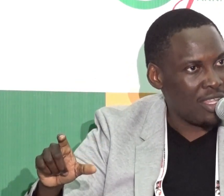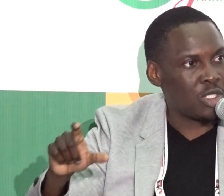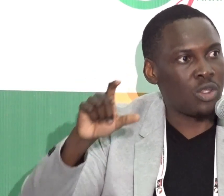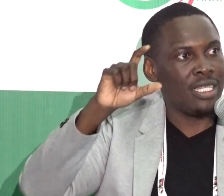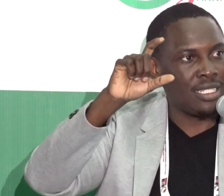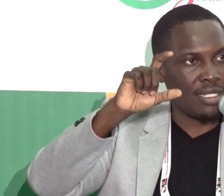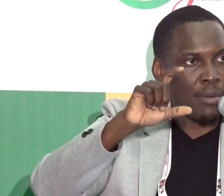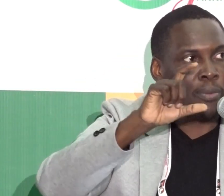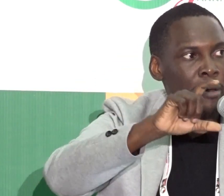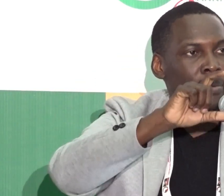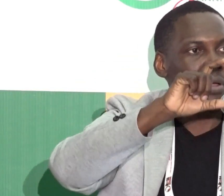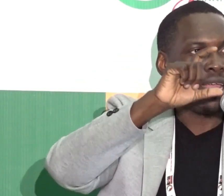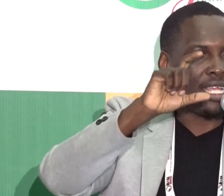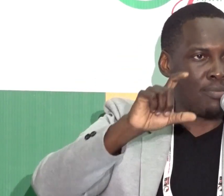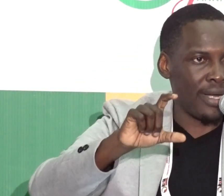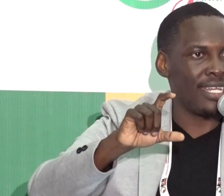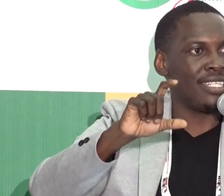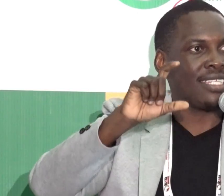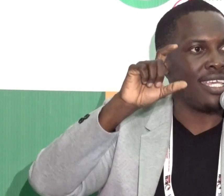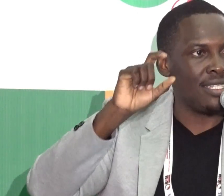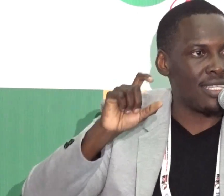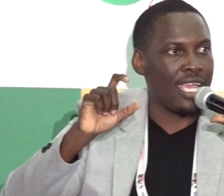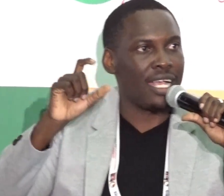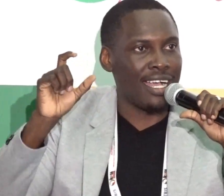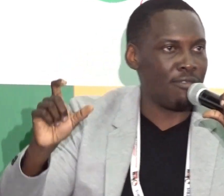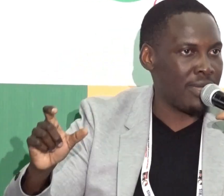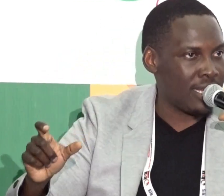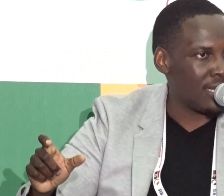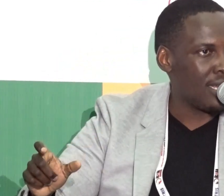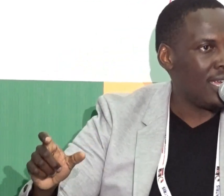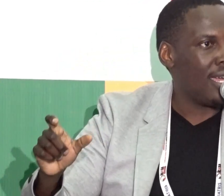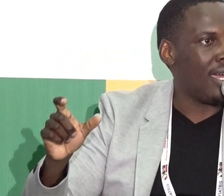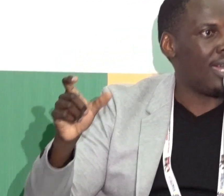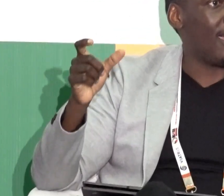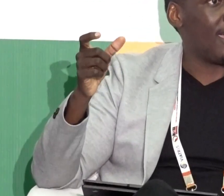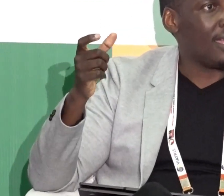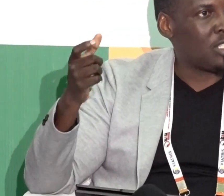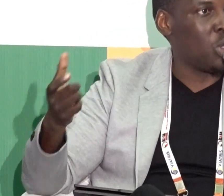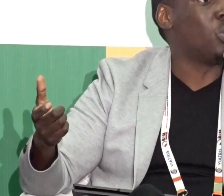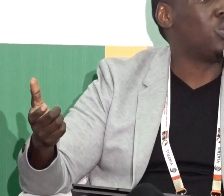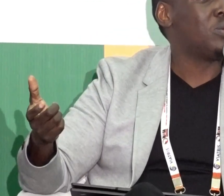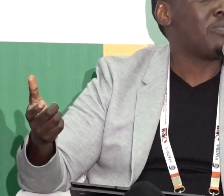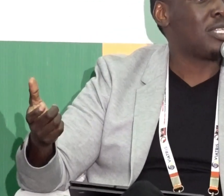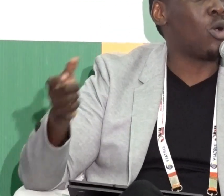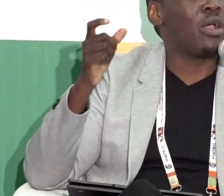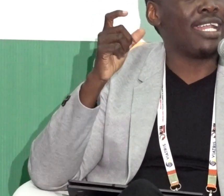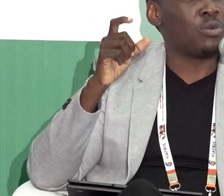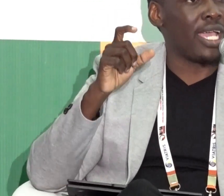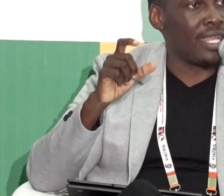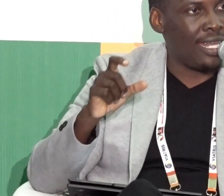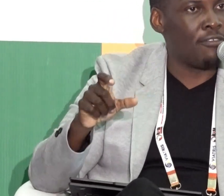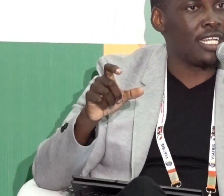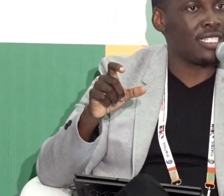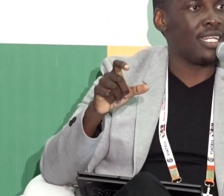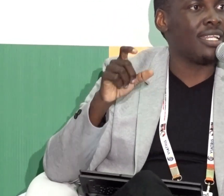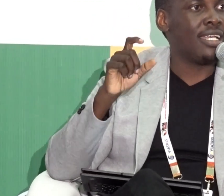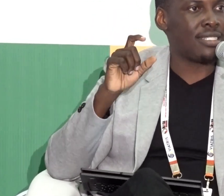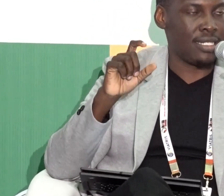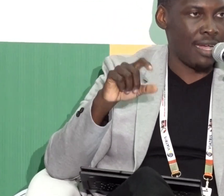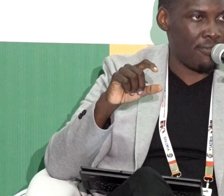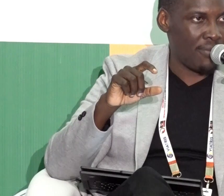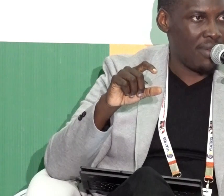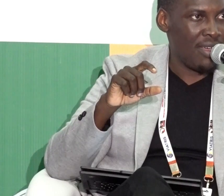tools. So this PrEP in pregnancy is a government tool. So, and we are